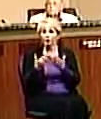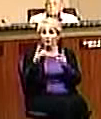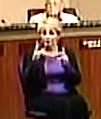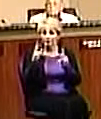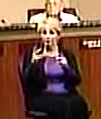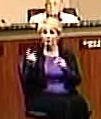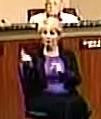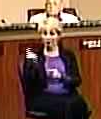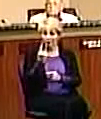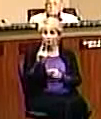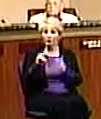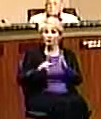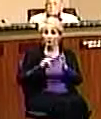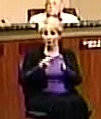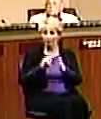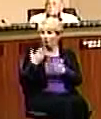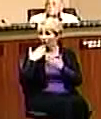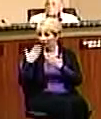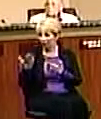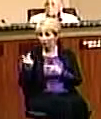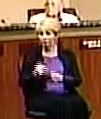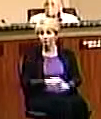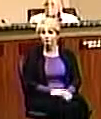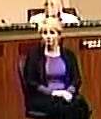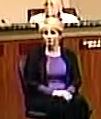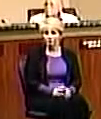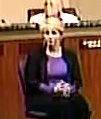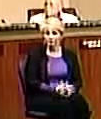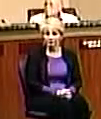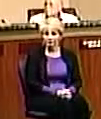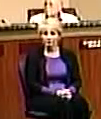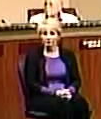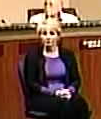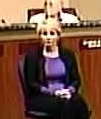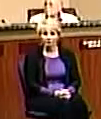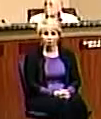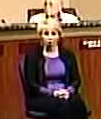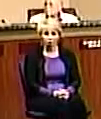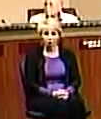by sometime, okay? Thank you, Daniel. Thank you.